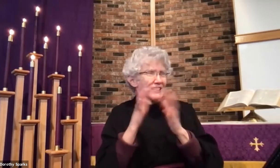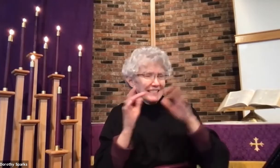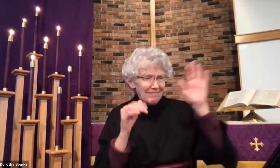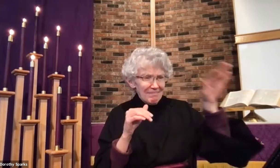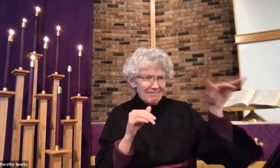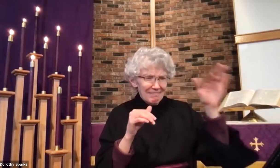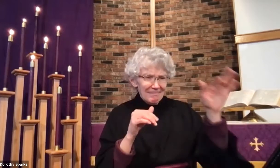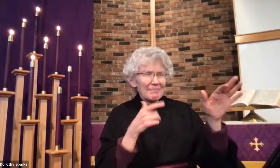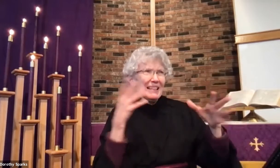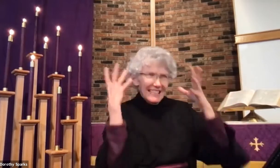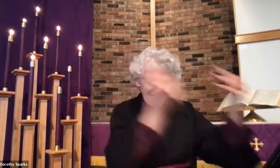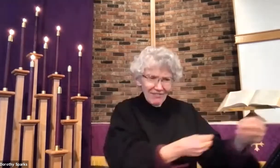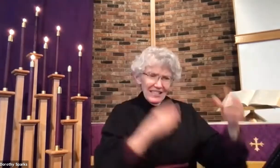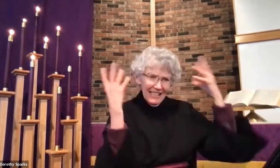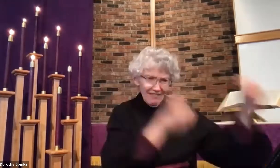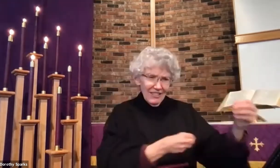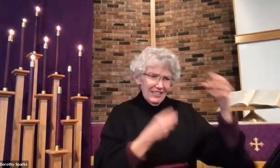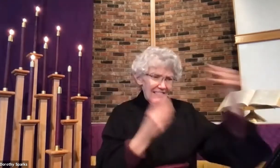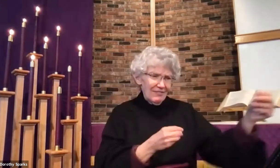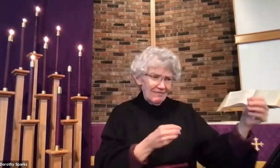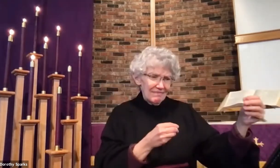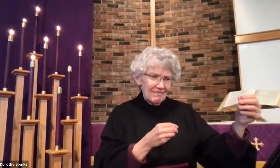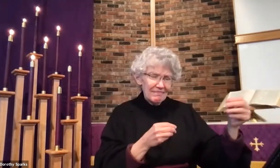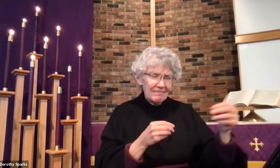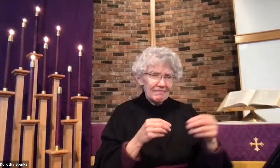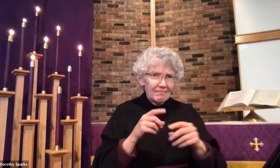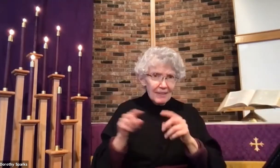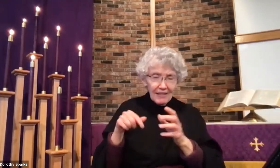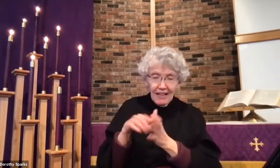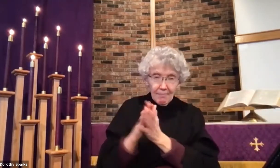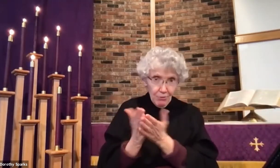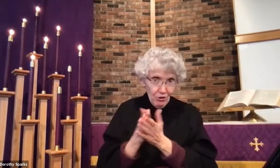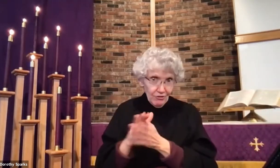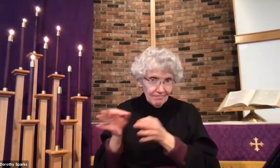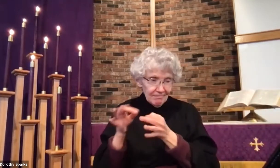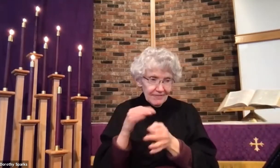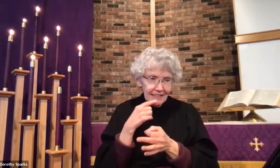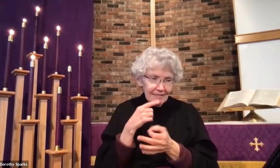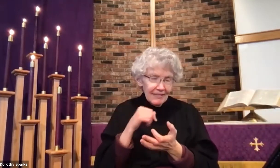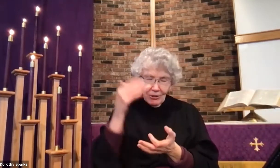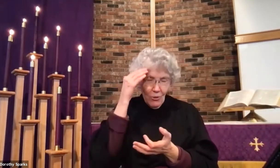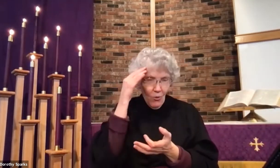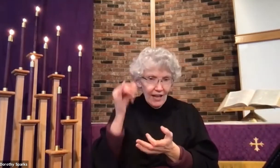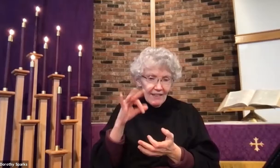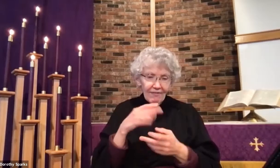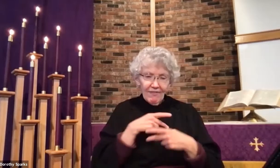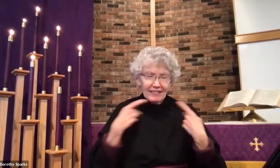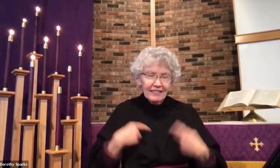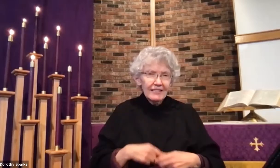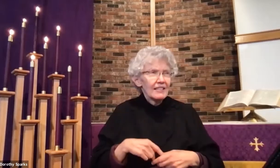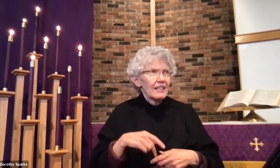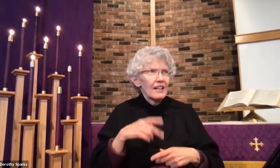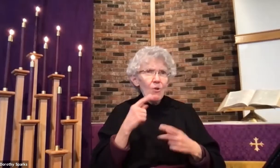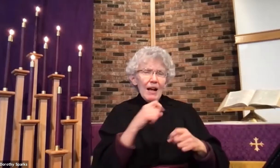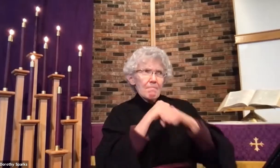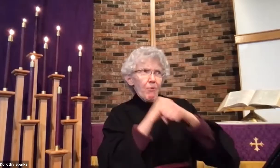reading that the Pharisees had gone to Jesus and they told him to leave quickly. Now, we're